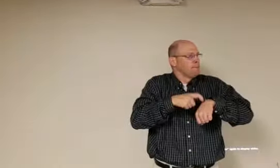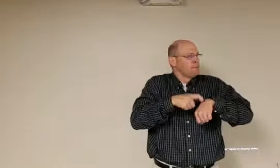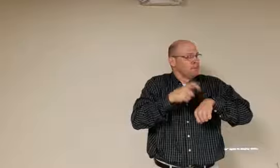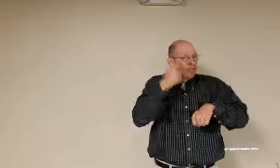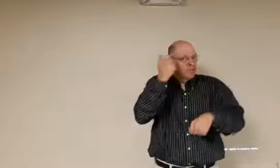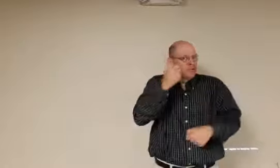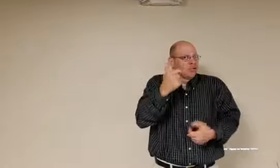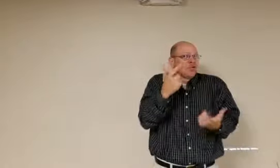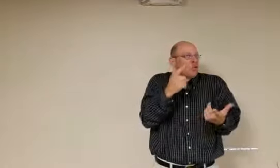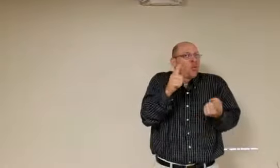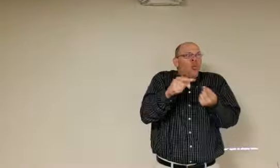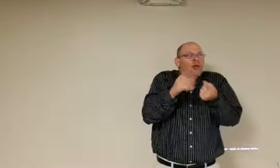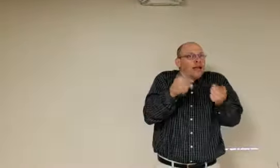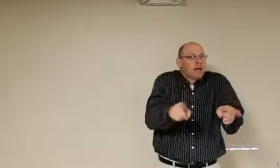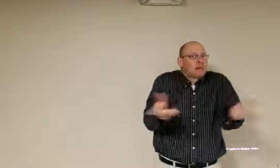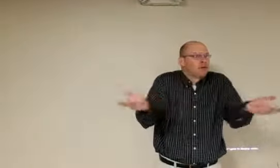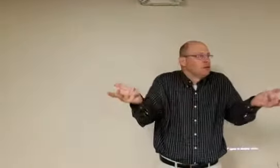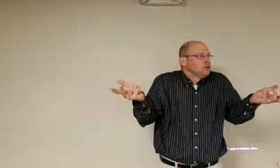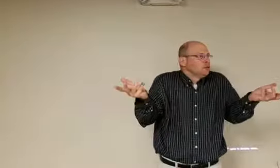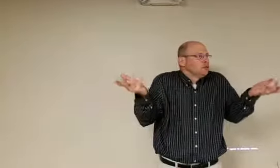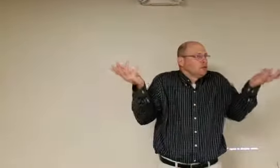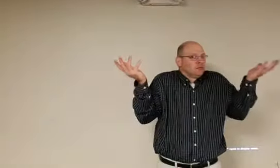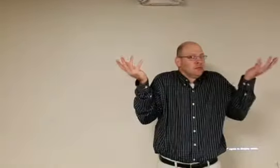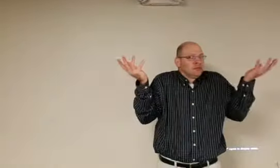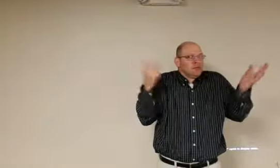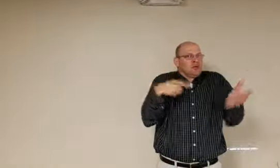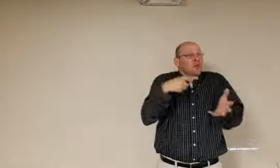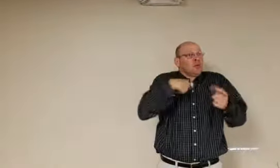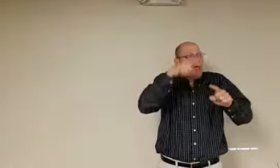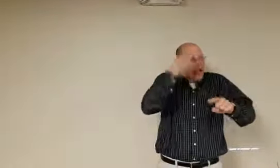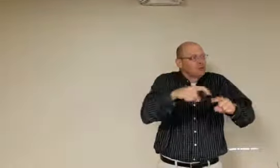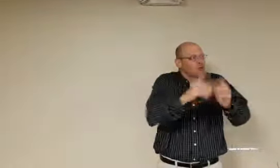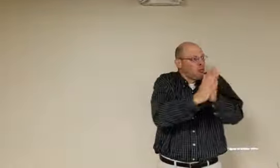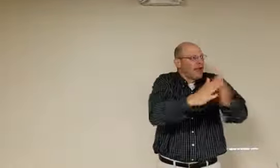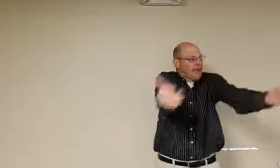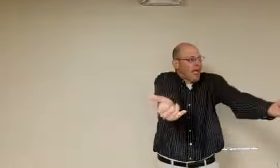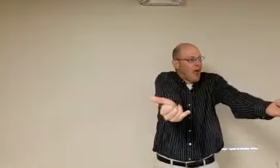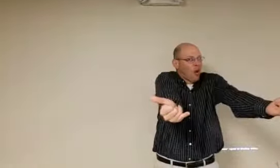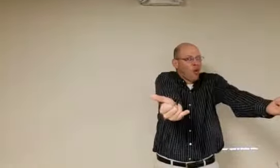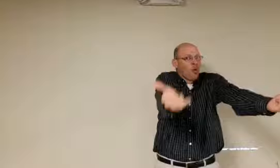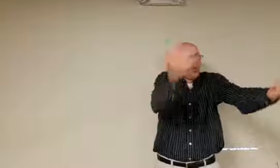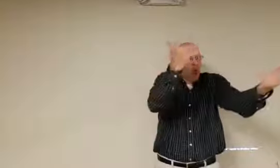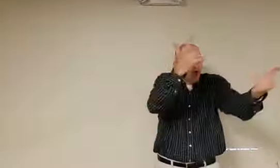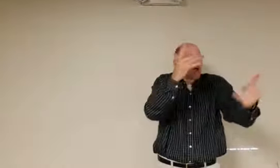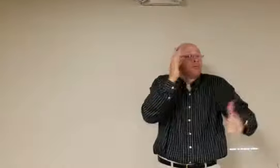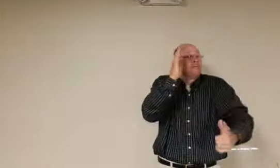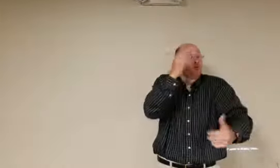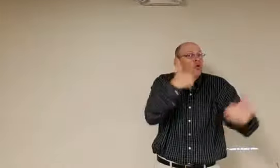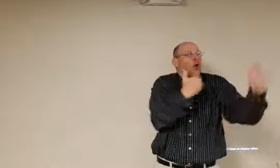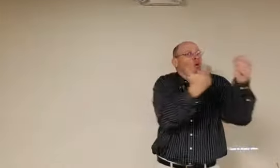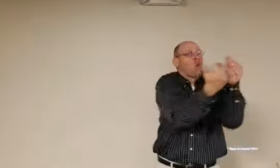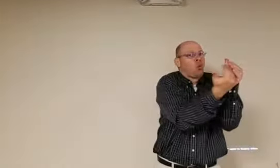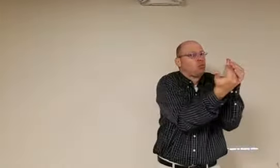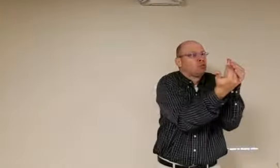I've got to make more time. Because you never know when it's going to happen. We've got to pray now. We've got